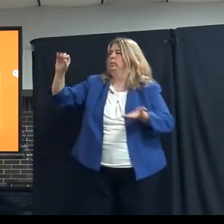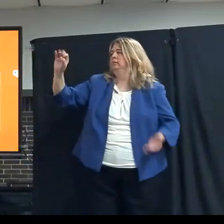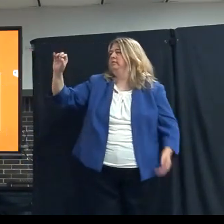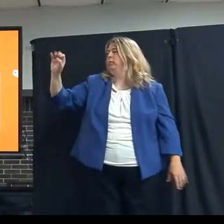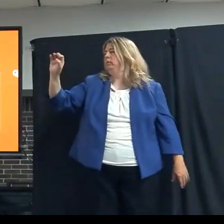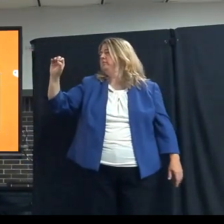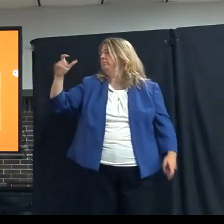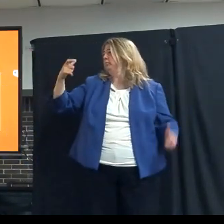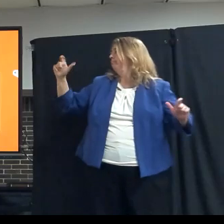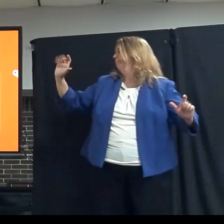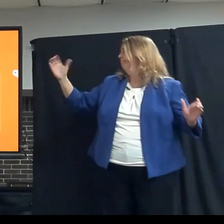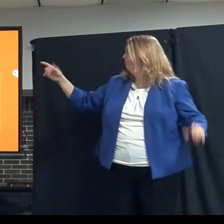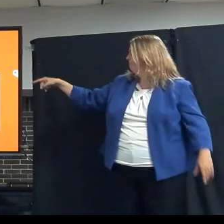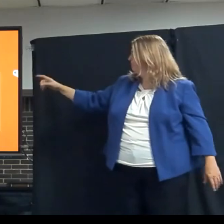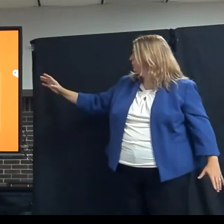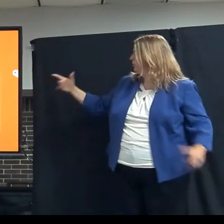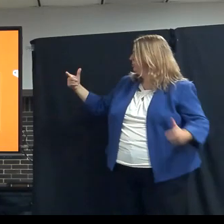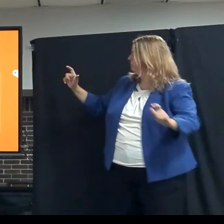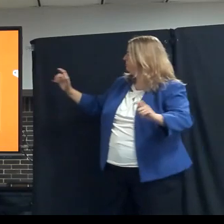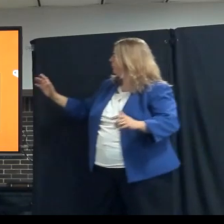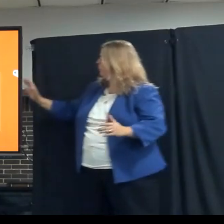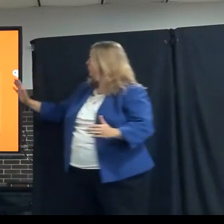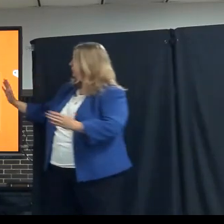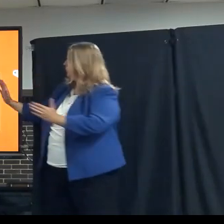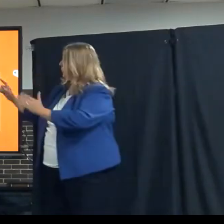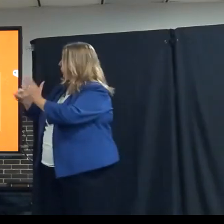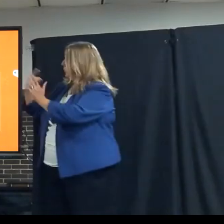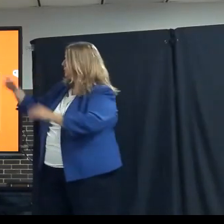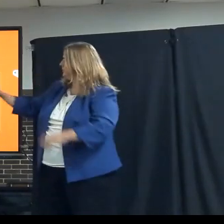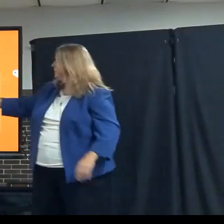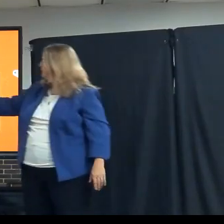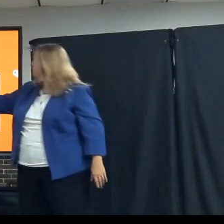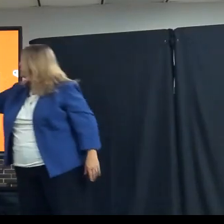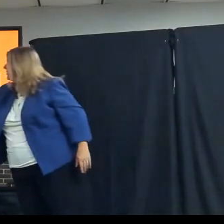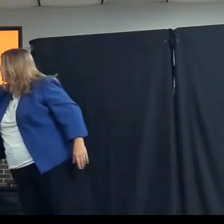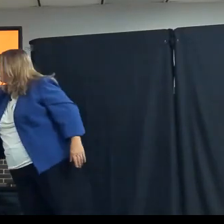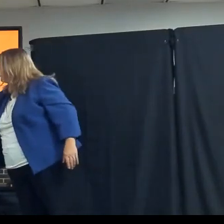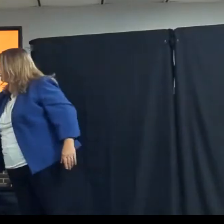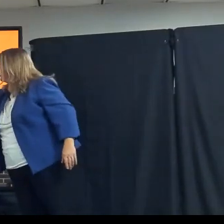As you can see, we've got 40 students in one of our classes, which is quite large.